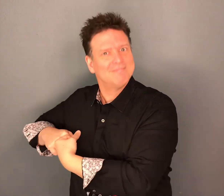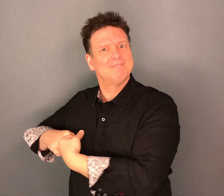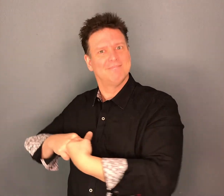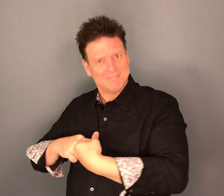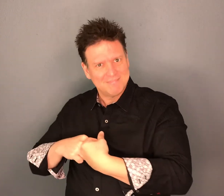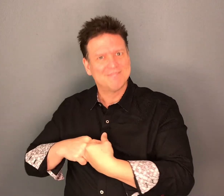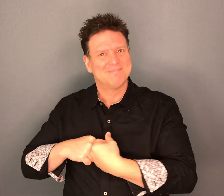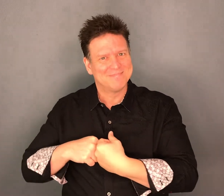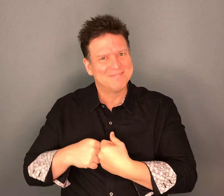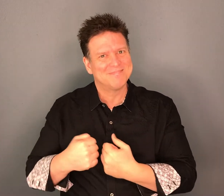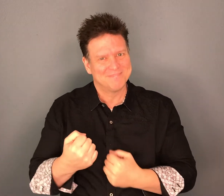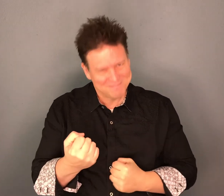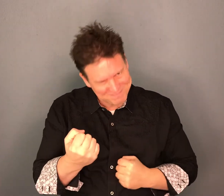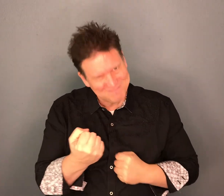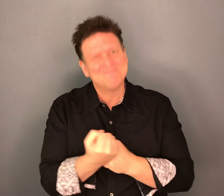and click that